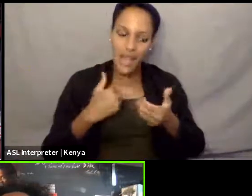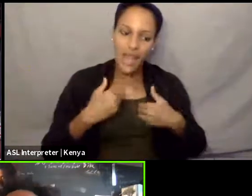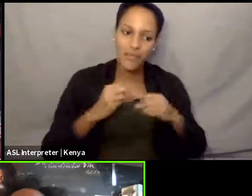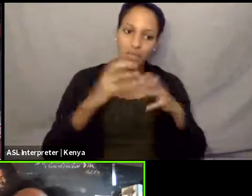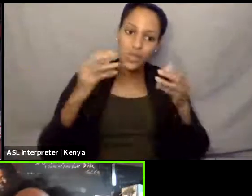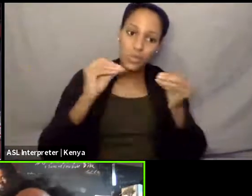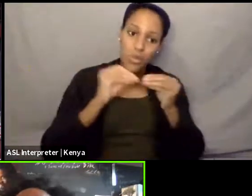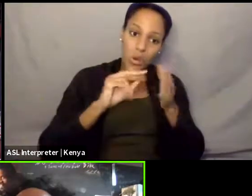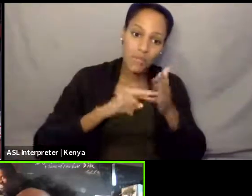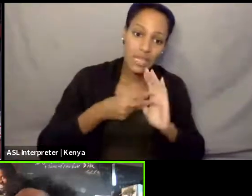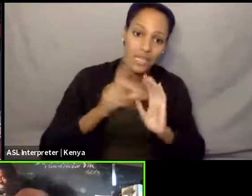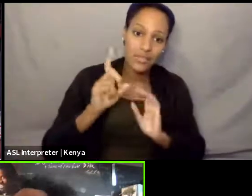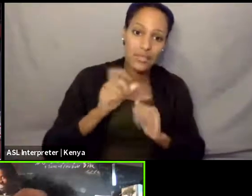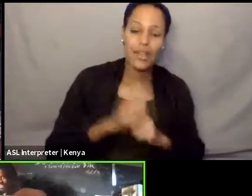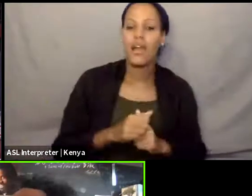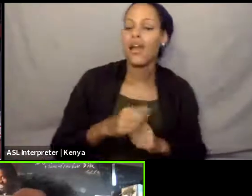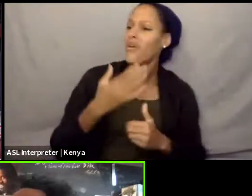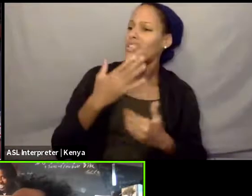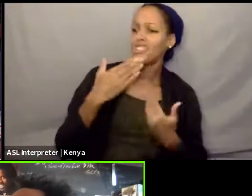that. Like Michael, when you said